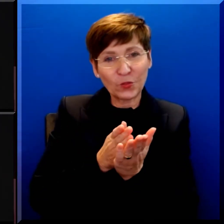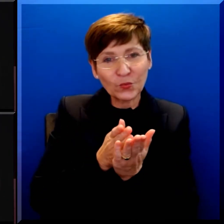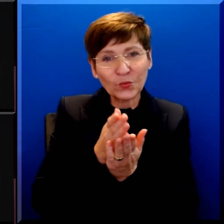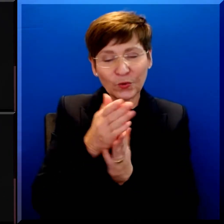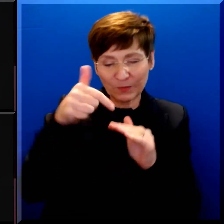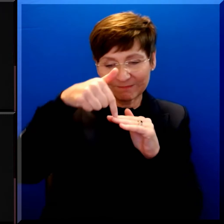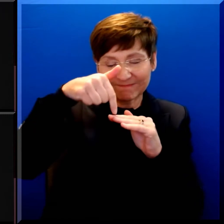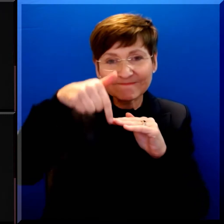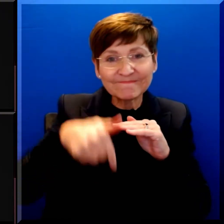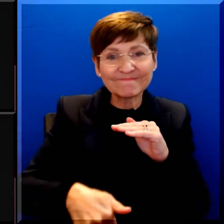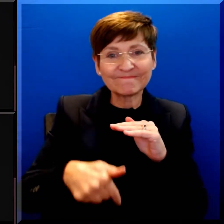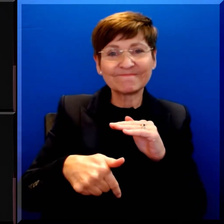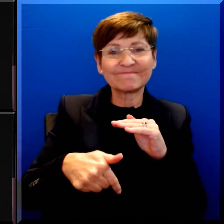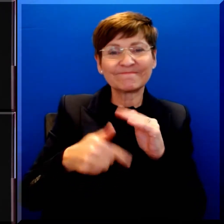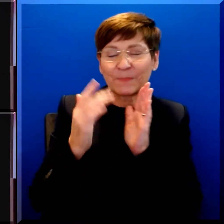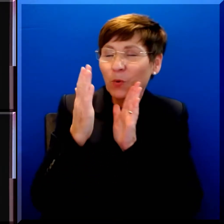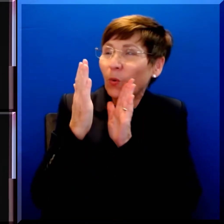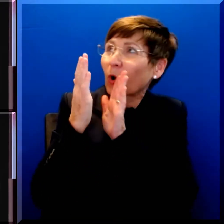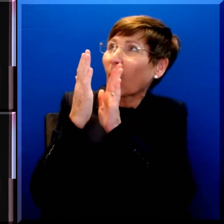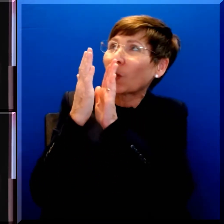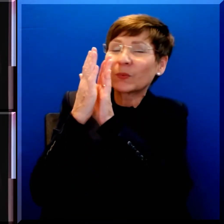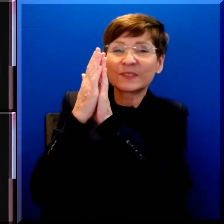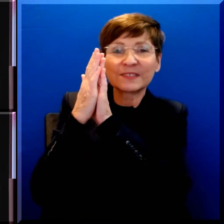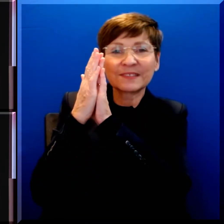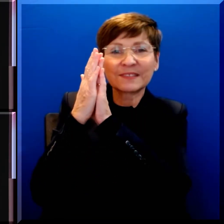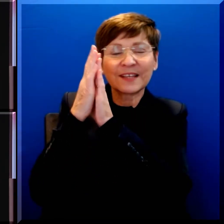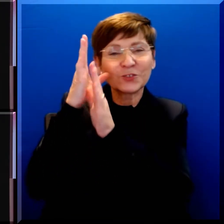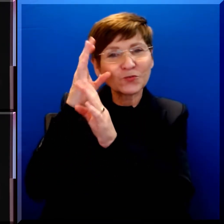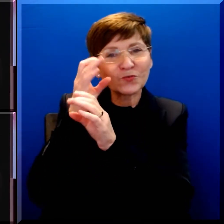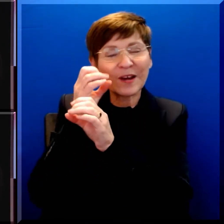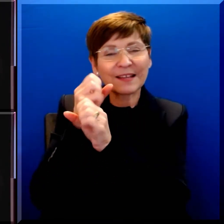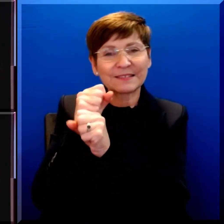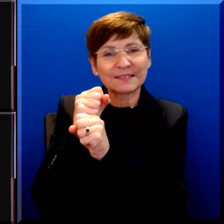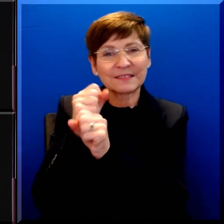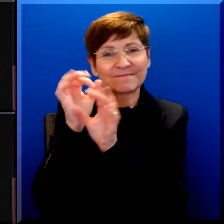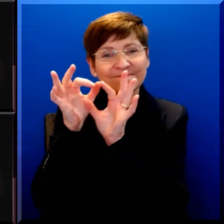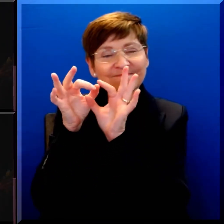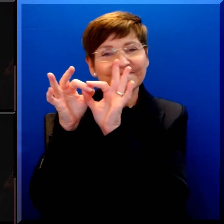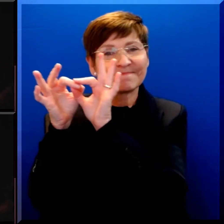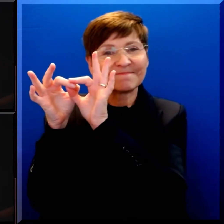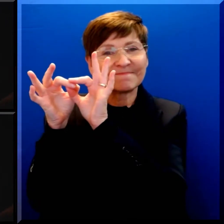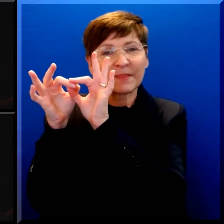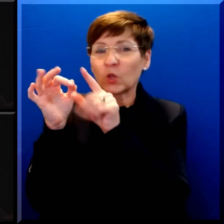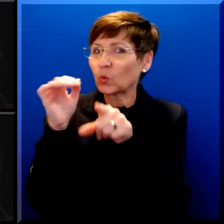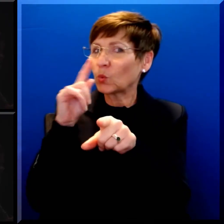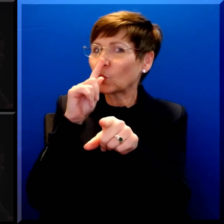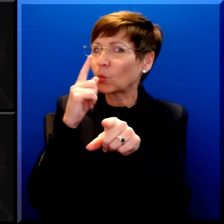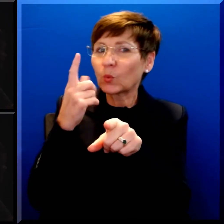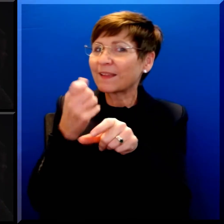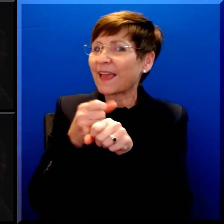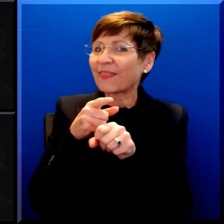higher, deeper level of intimacy and trust and closeness with God that you couldn't